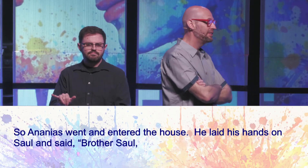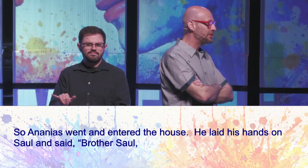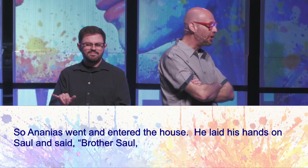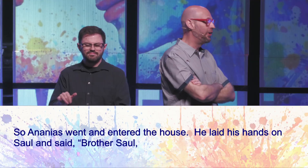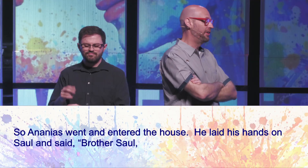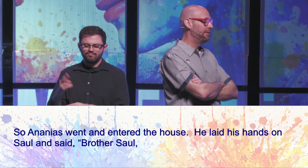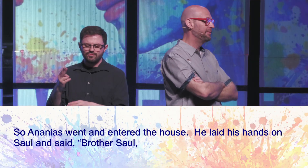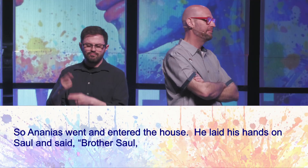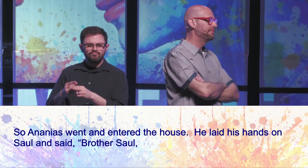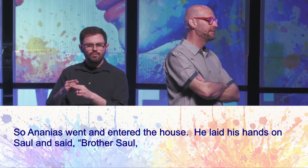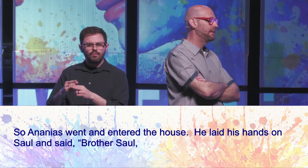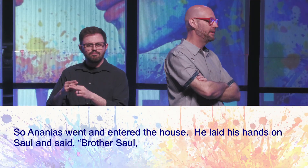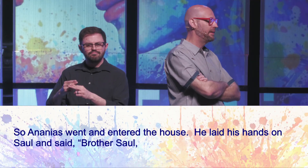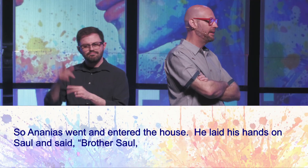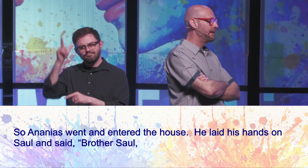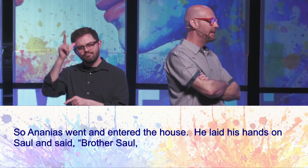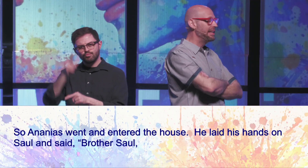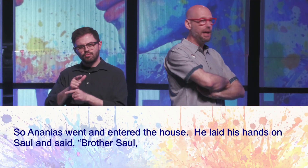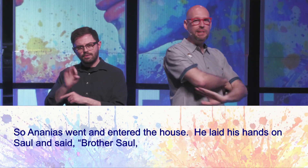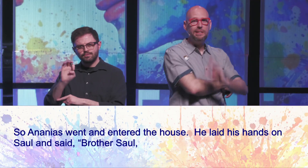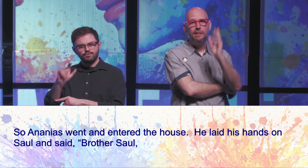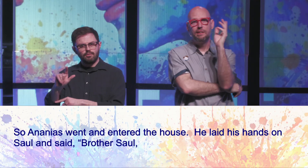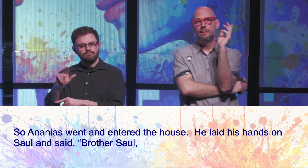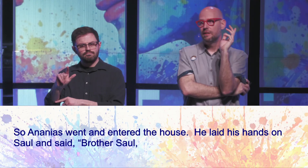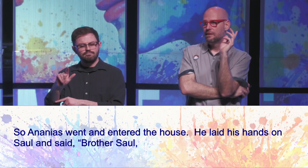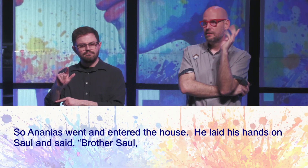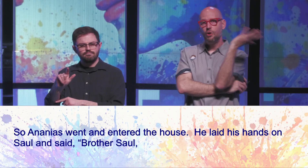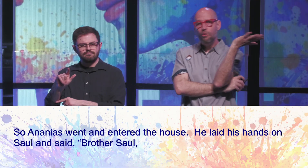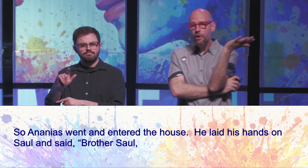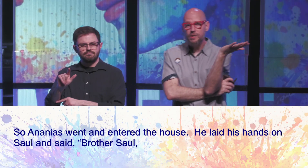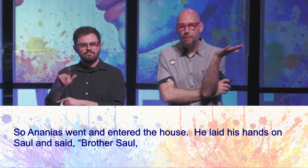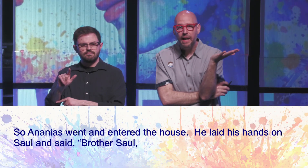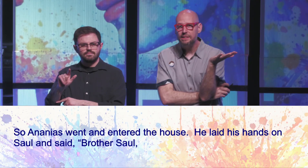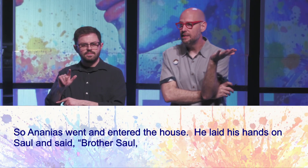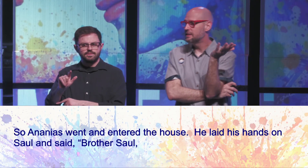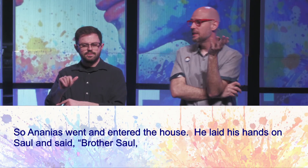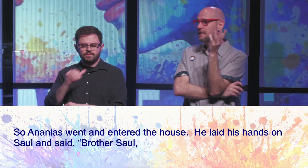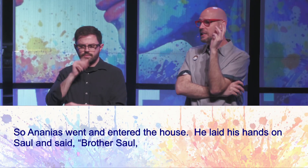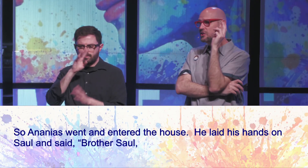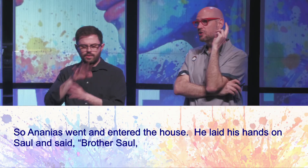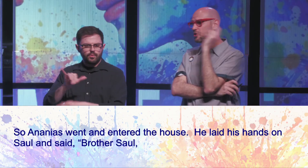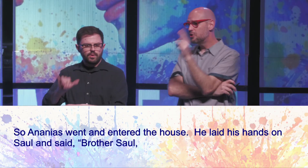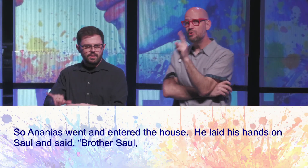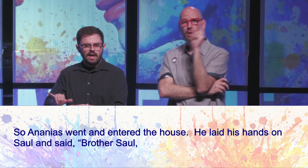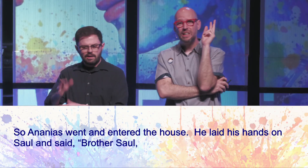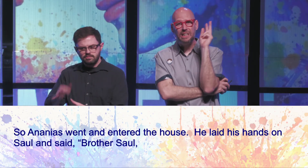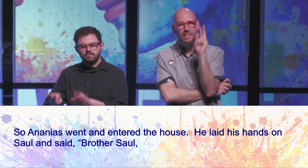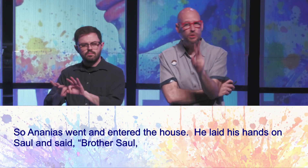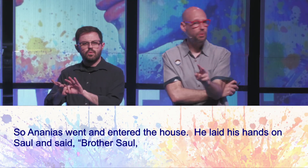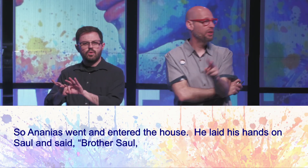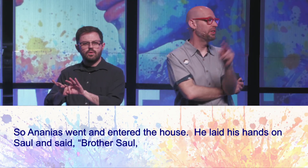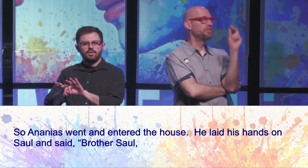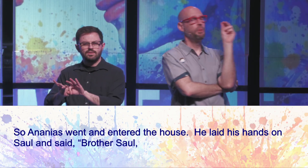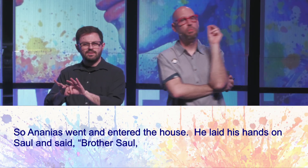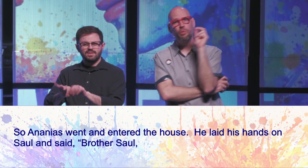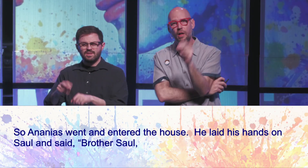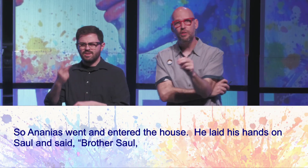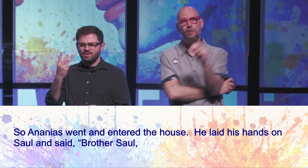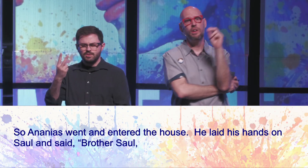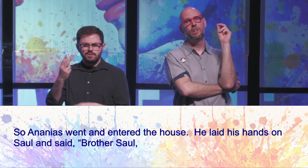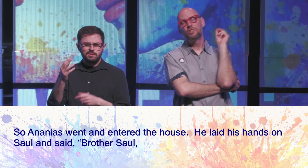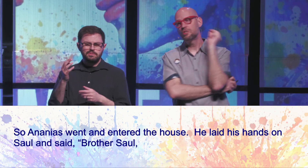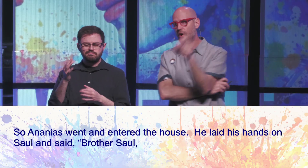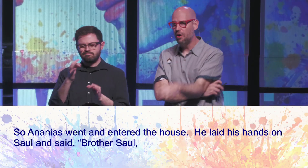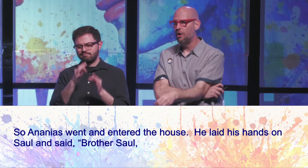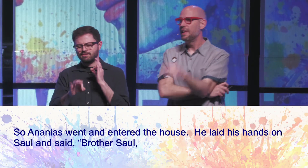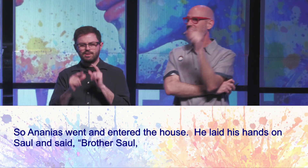Brother Saul. I mean, don't rush past this. These are two little words,